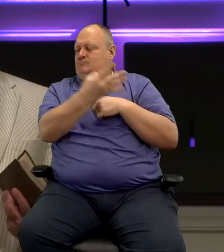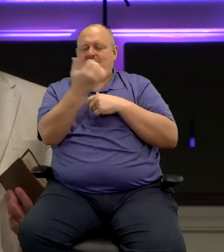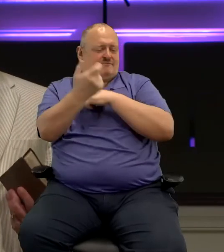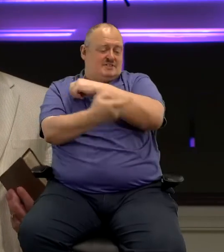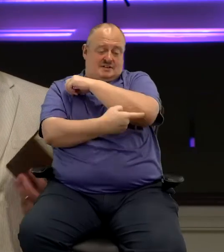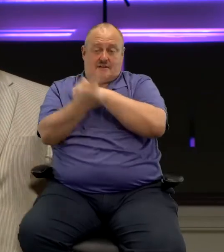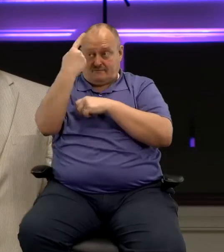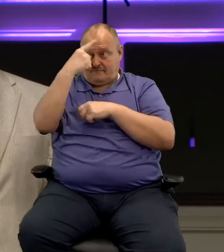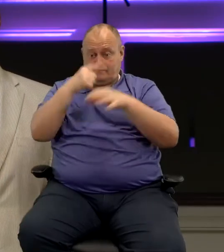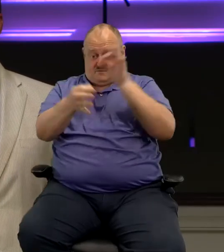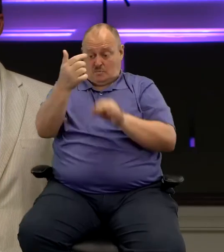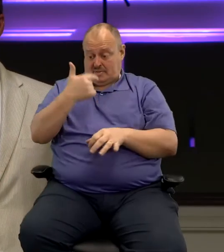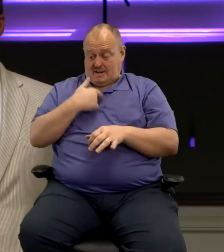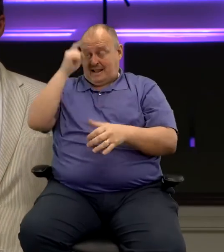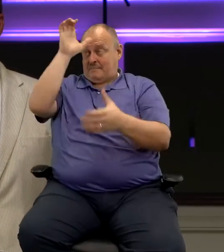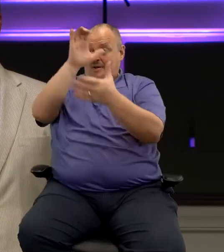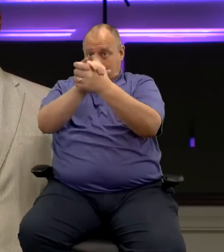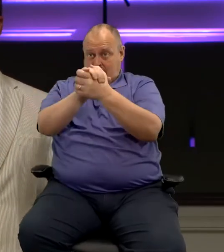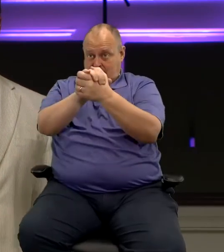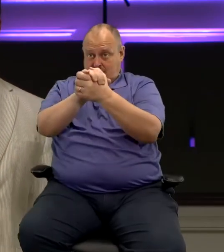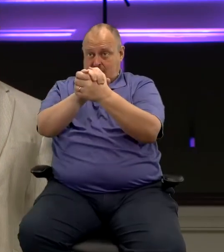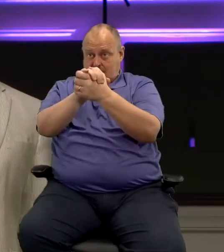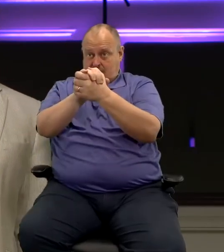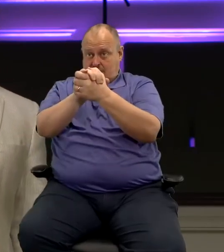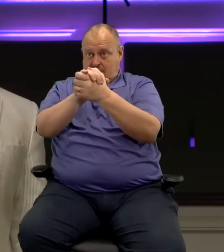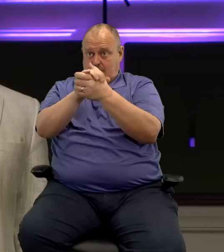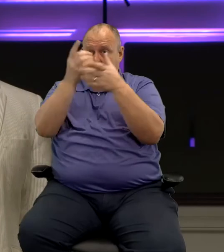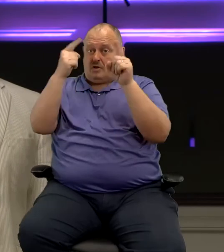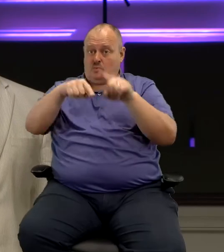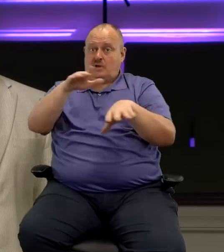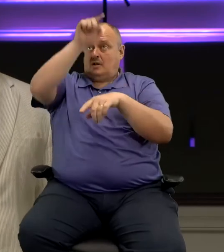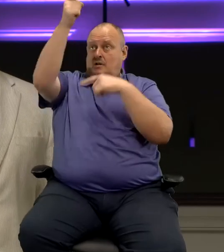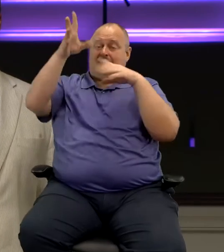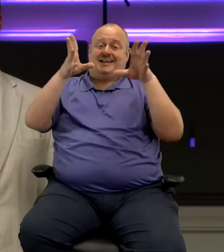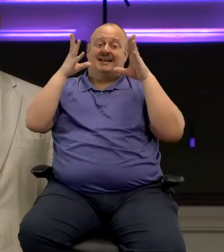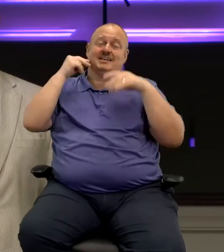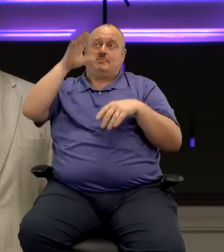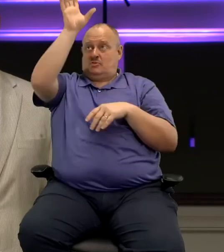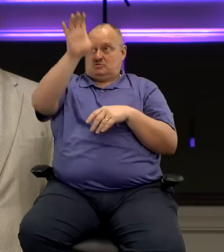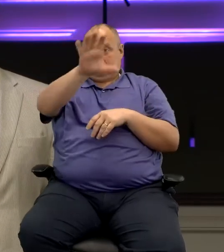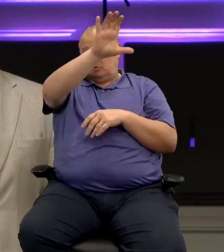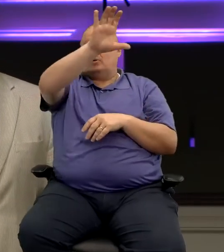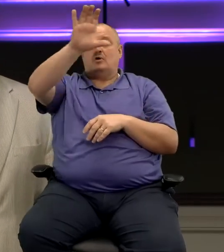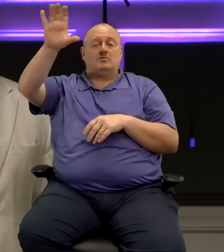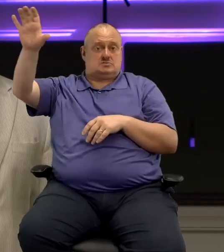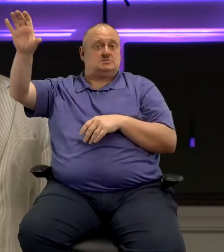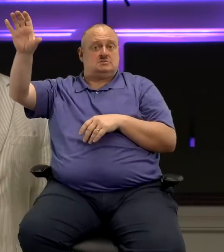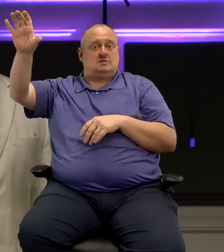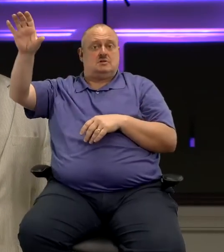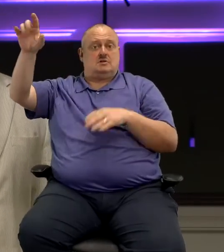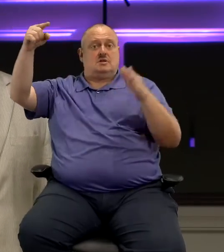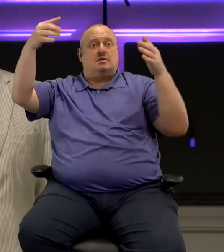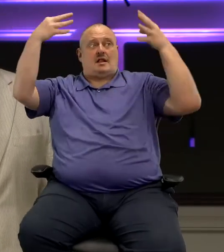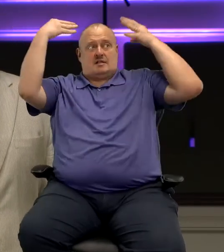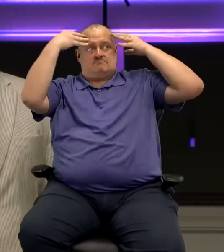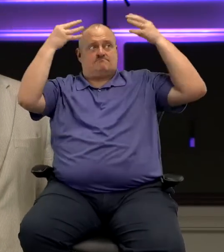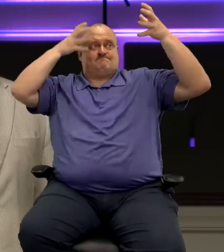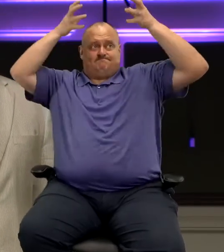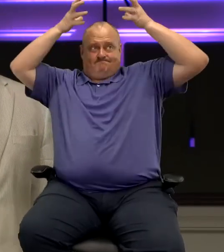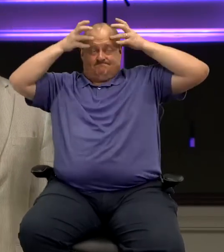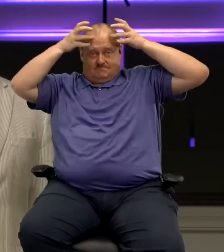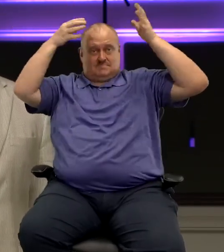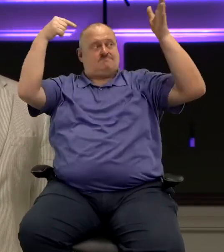me. God, I believe that when he went on that hill called Mount Calvary, and they put the thorns on his brow, and they